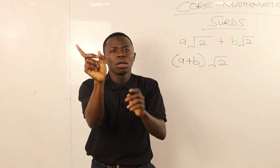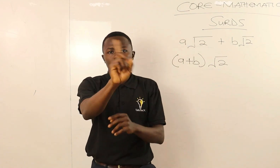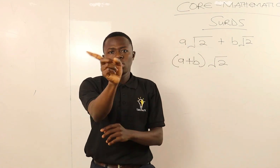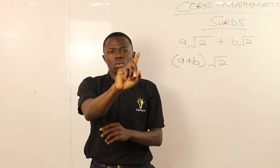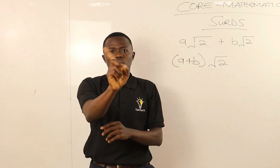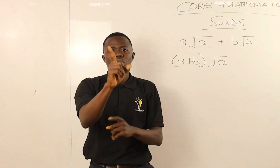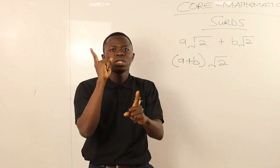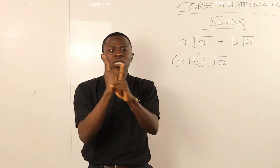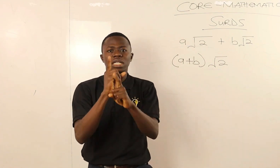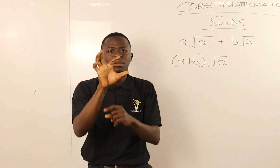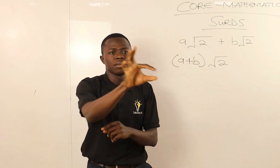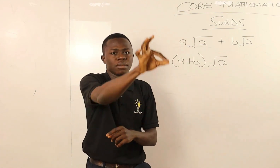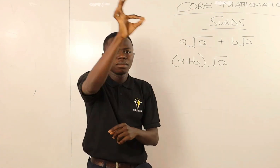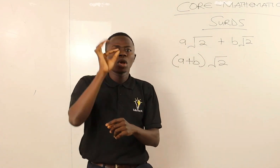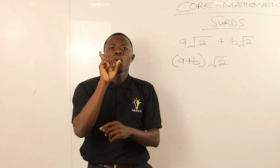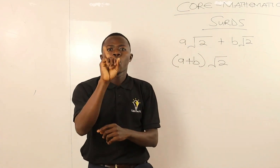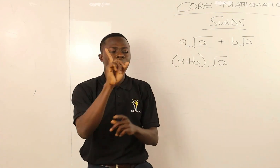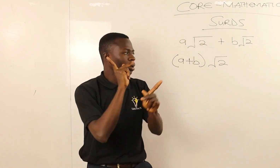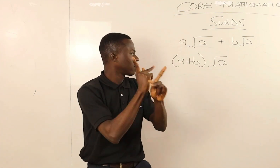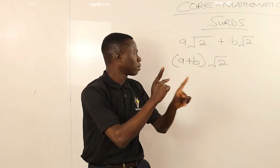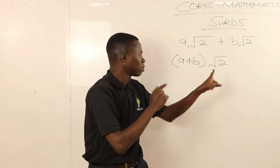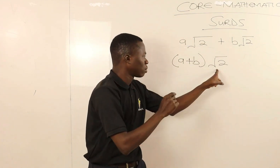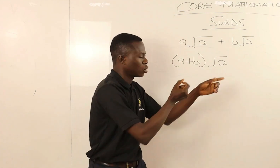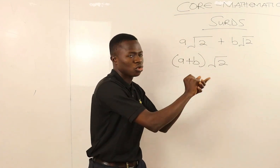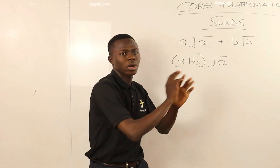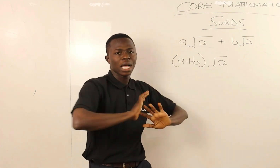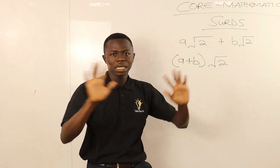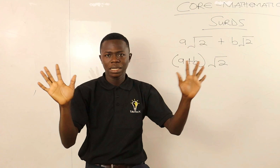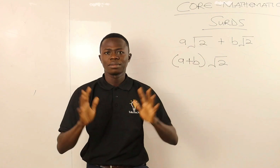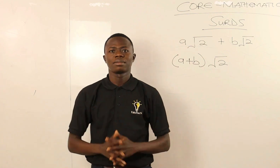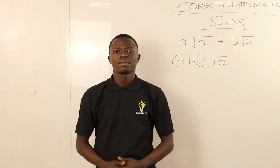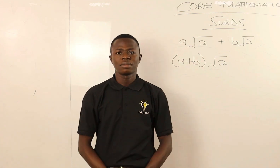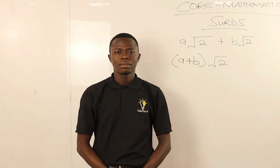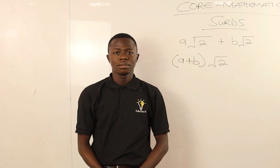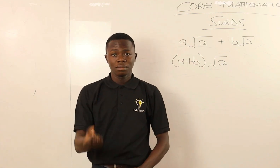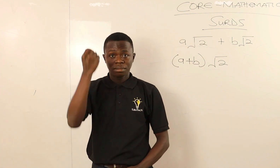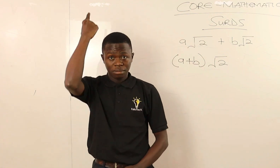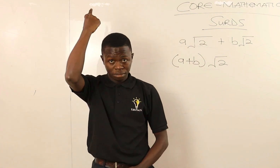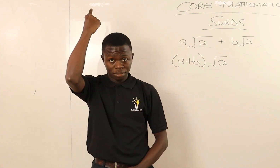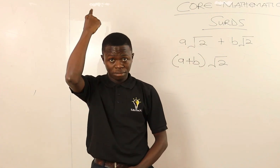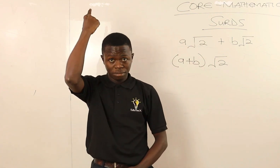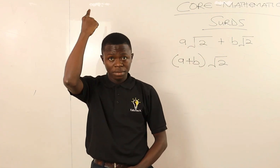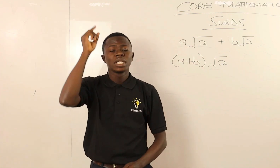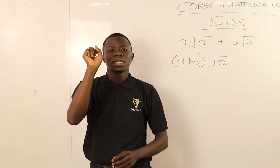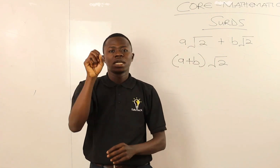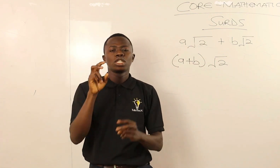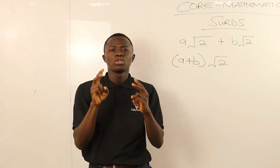keep one of the numbers under the square root sign. So square root of 2, we just keep one of